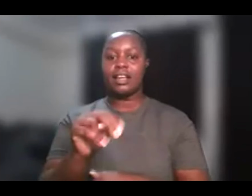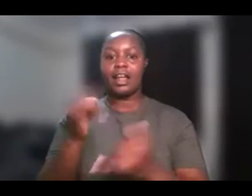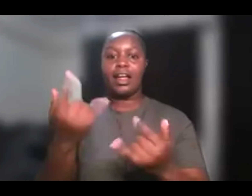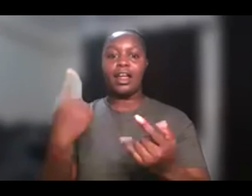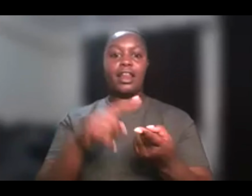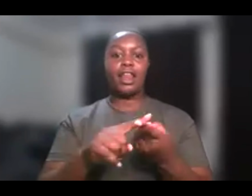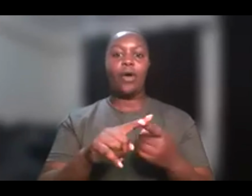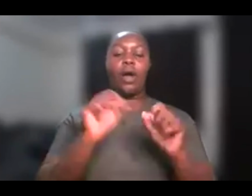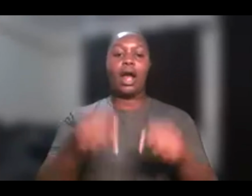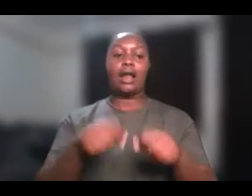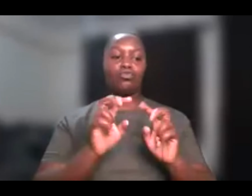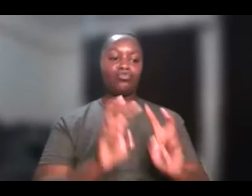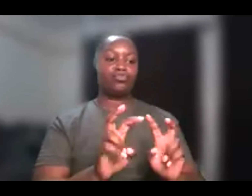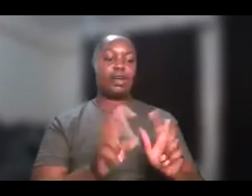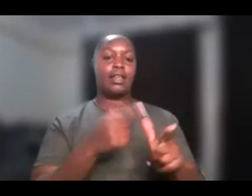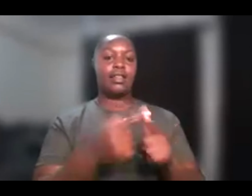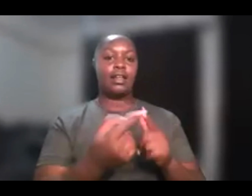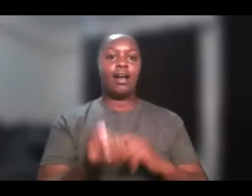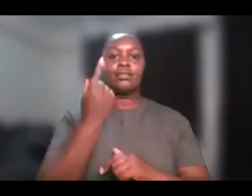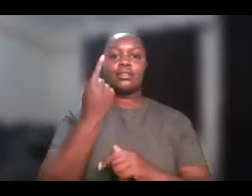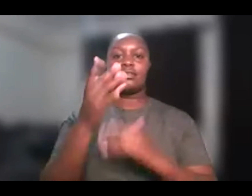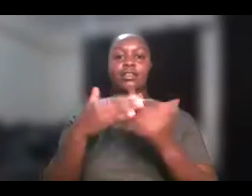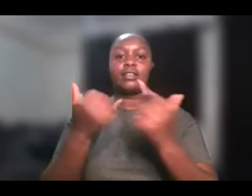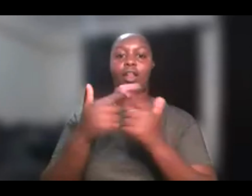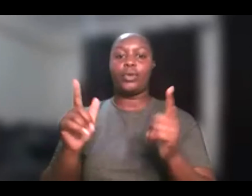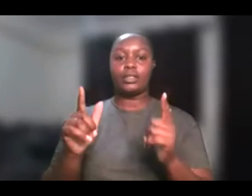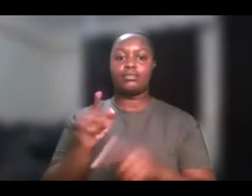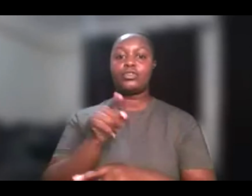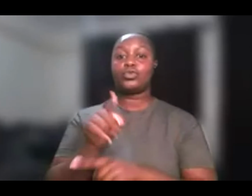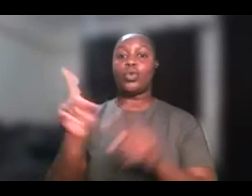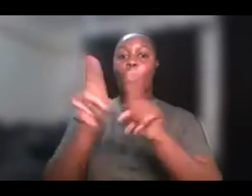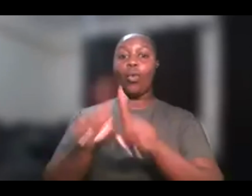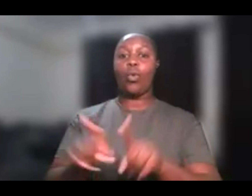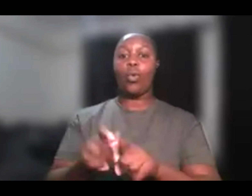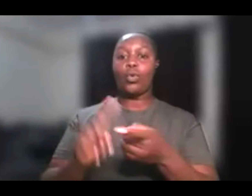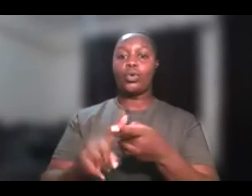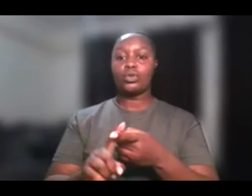language. These are all proprietary, built from the ground up as it is.